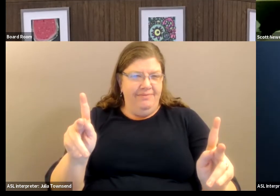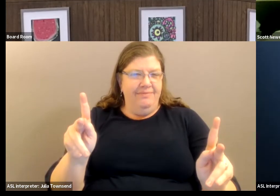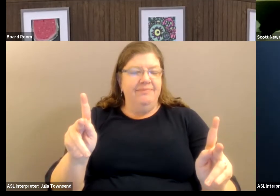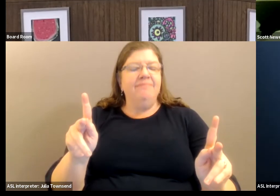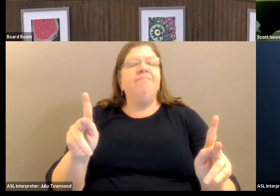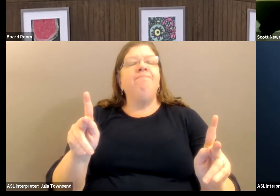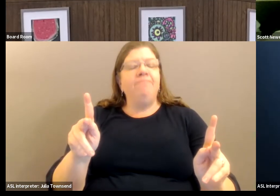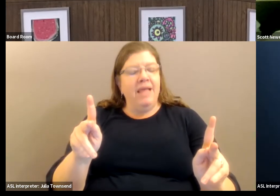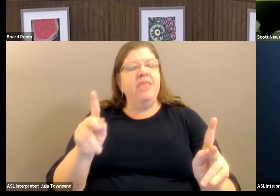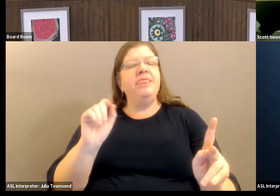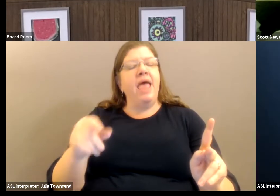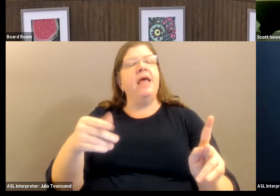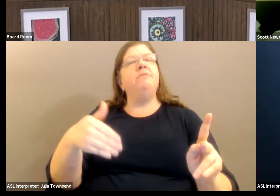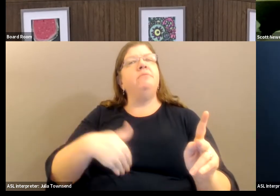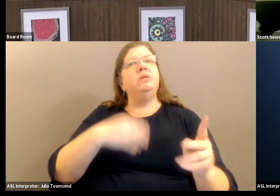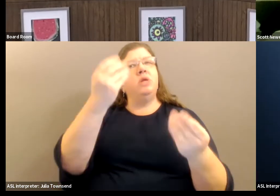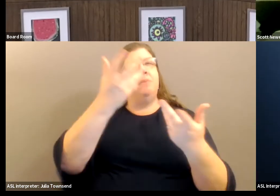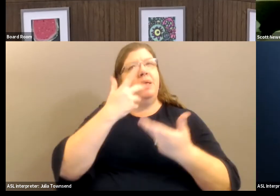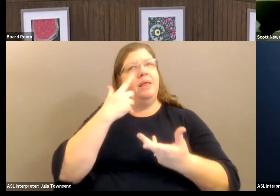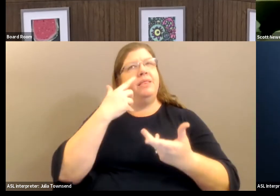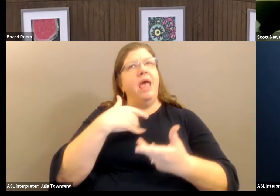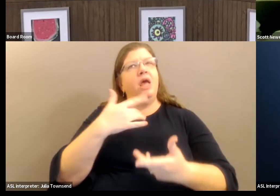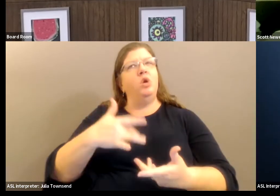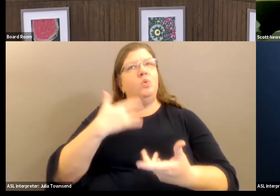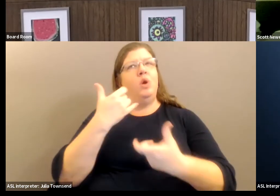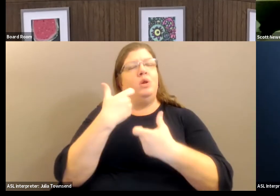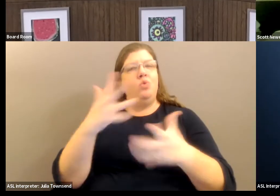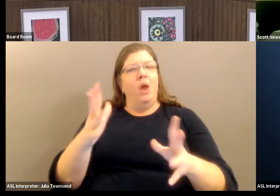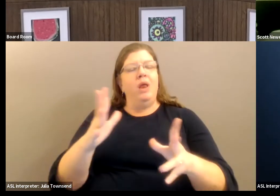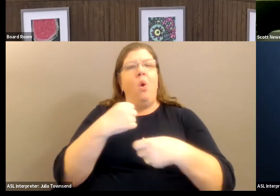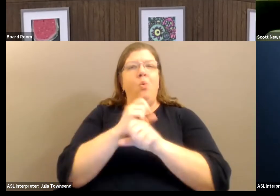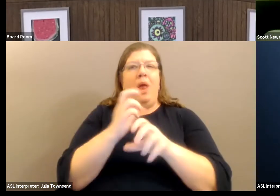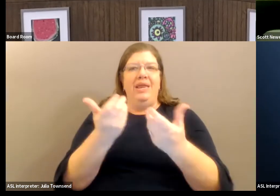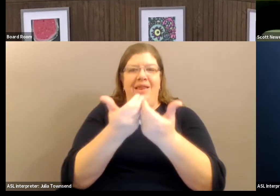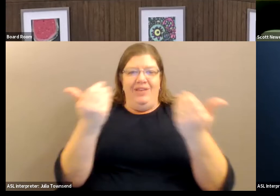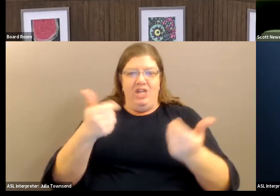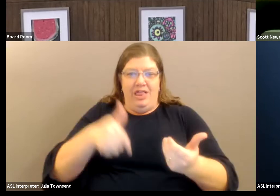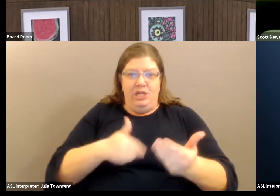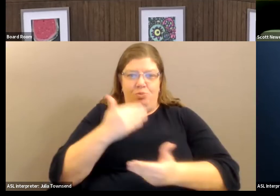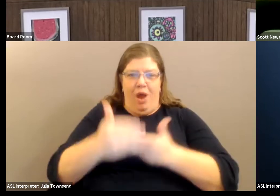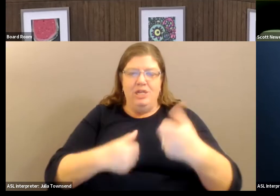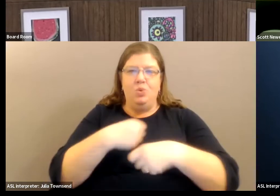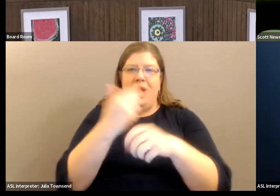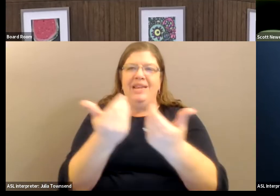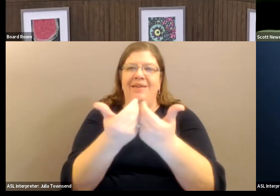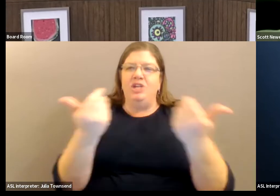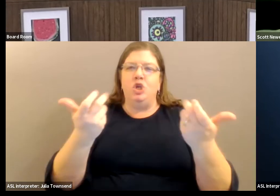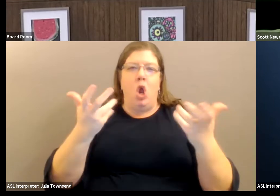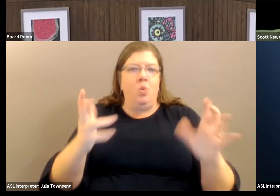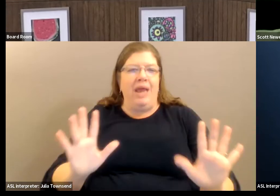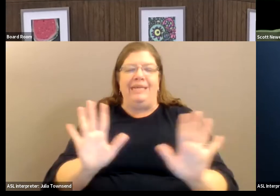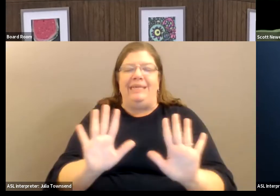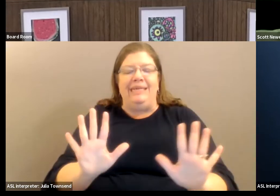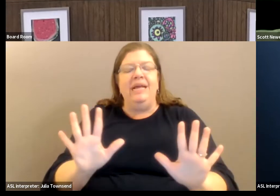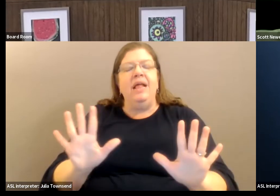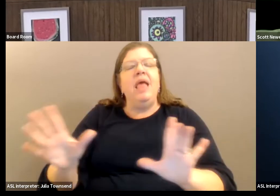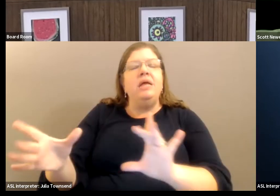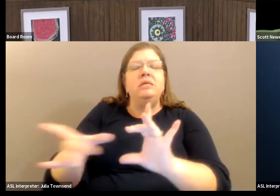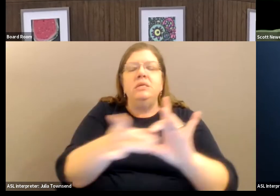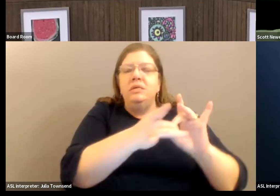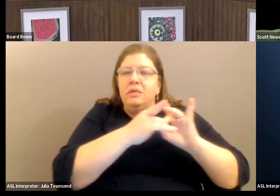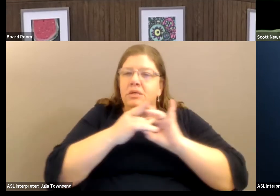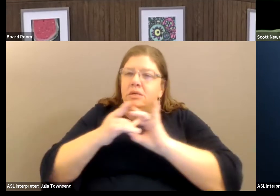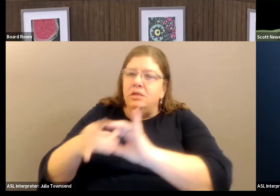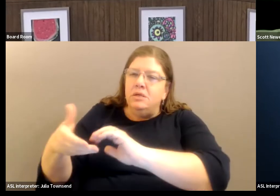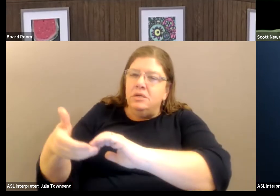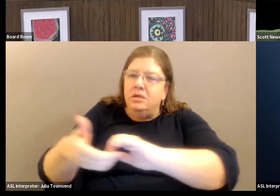saddens me that this has already created some sort of division. Let's work together as a community. Let's do what's right